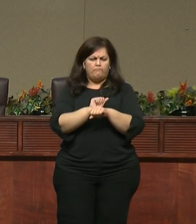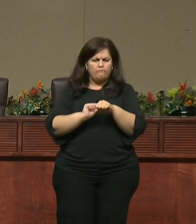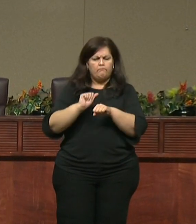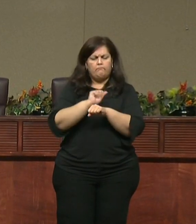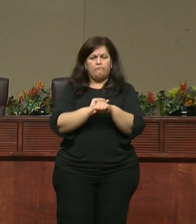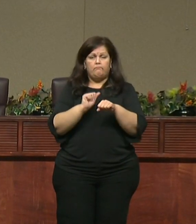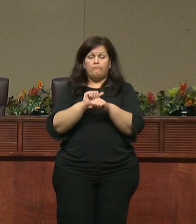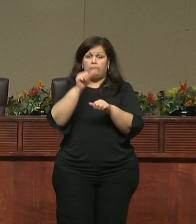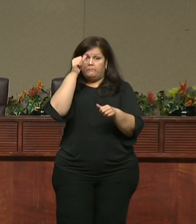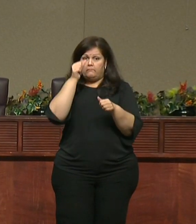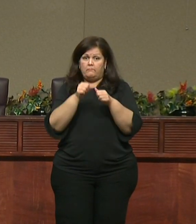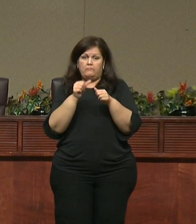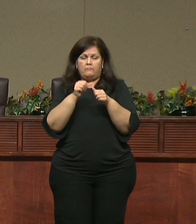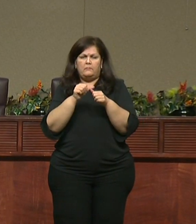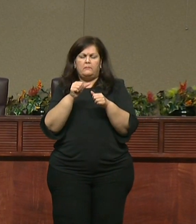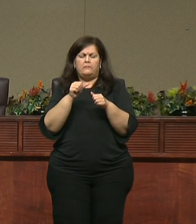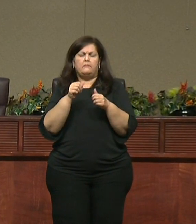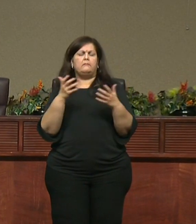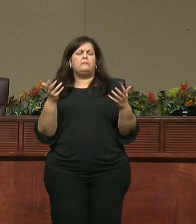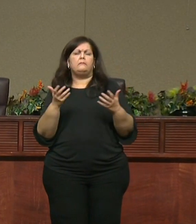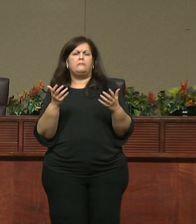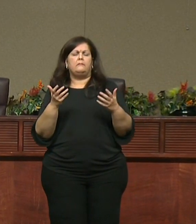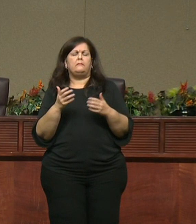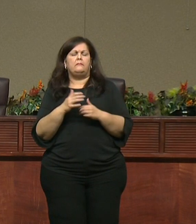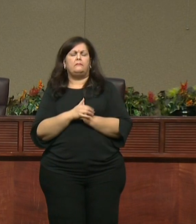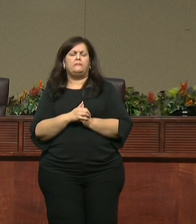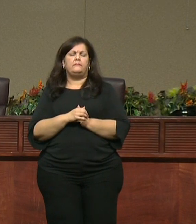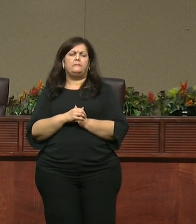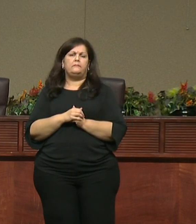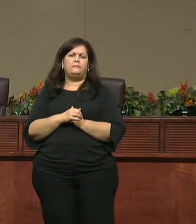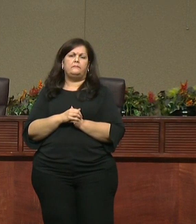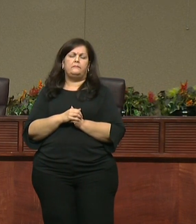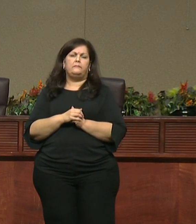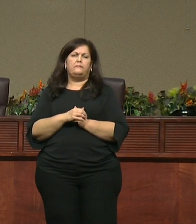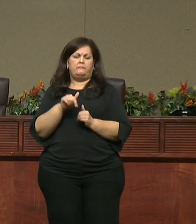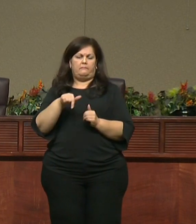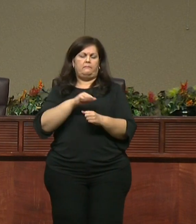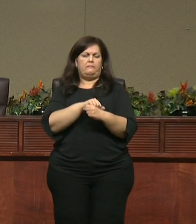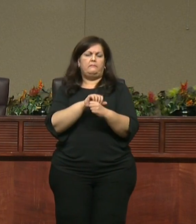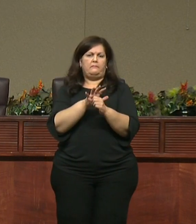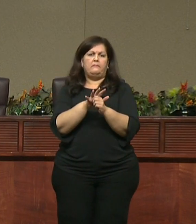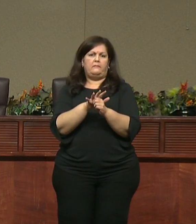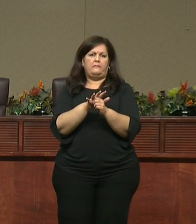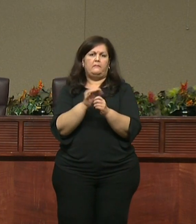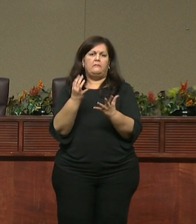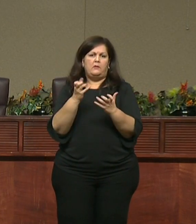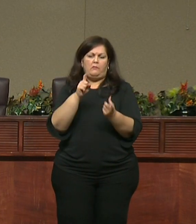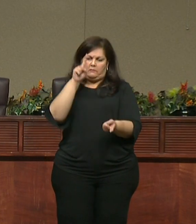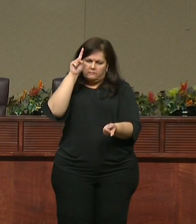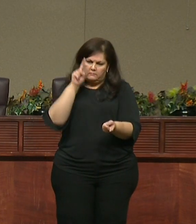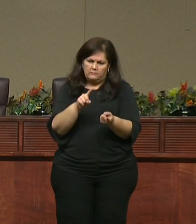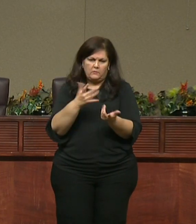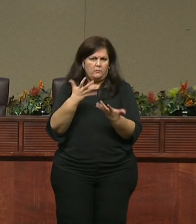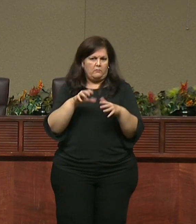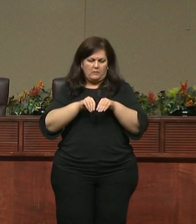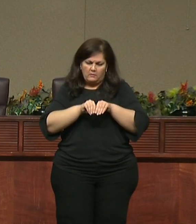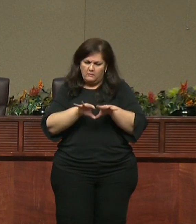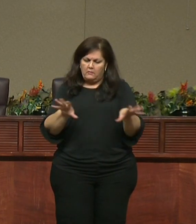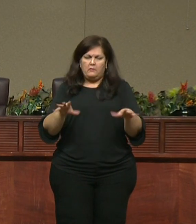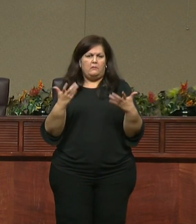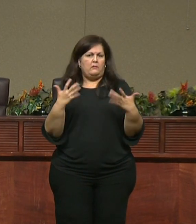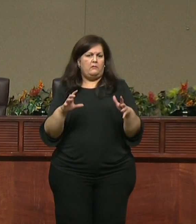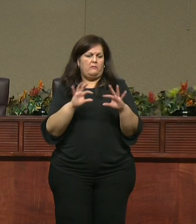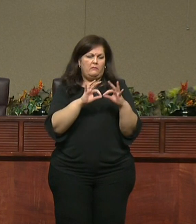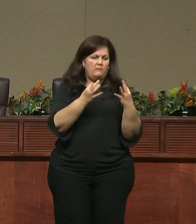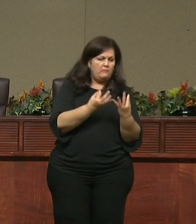remember why we're fighting this virus. It's pretty simple. We're fighting it to reduce the spread among our families, our